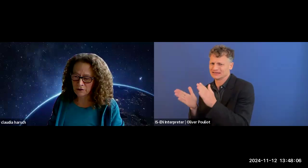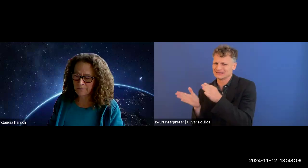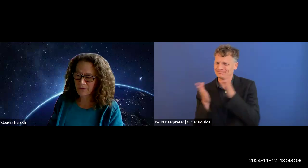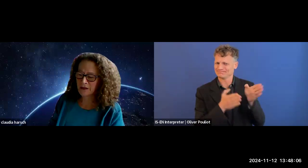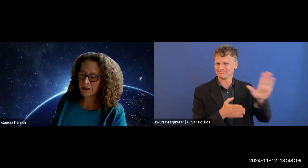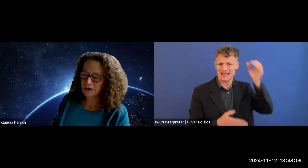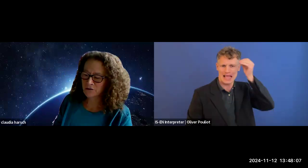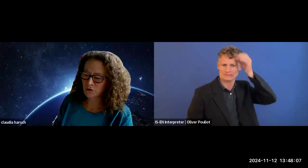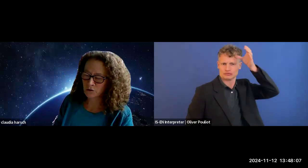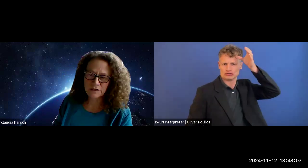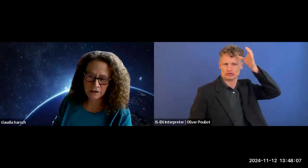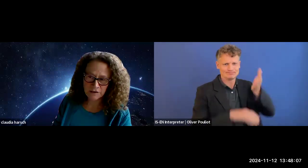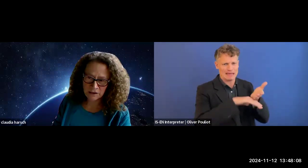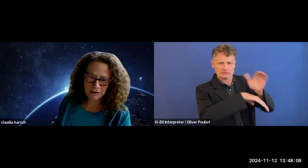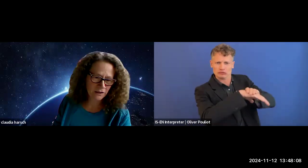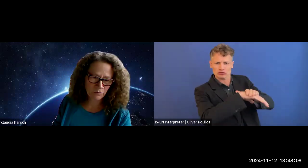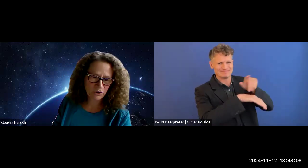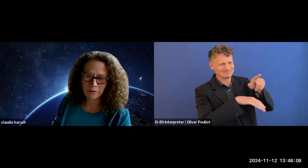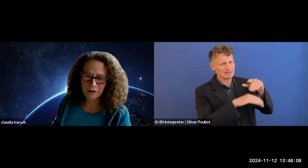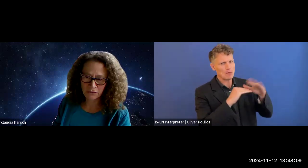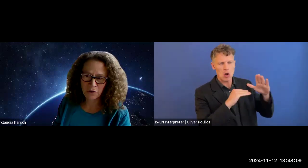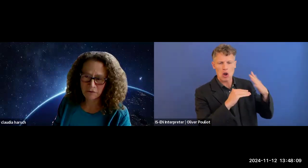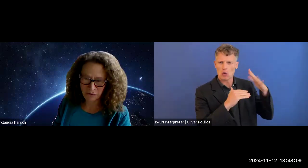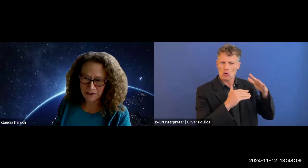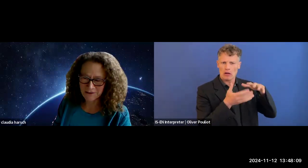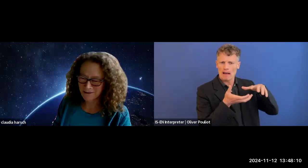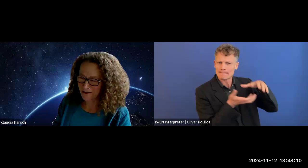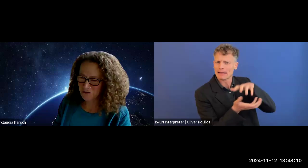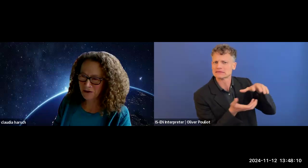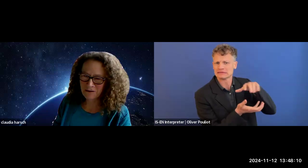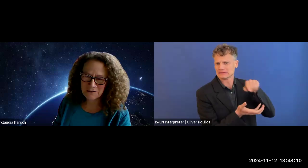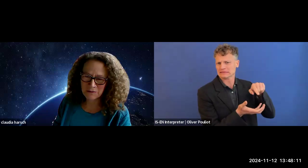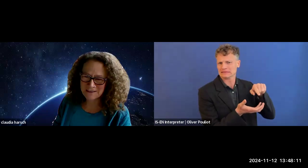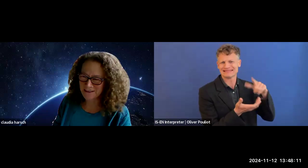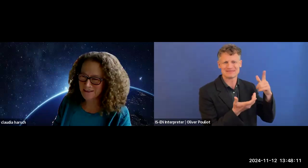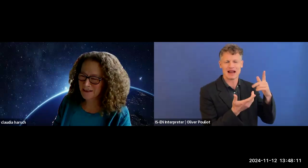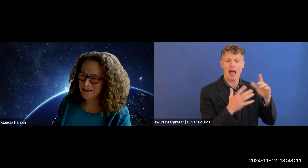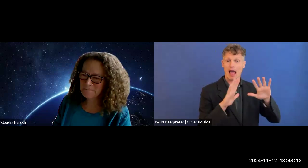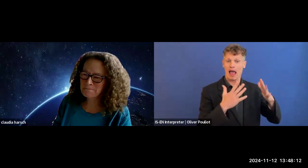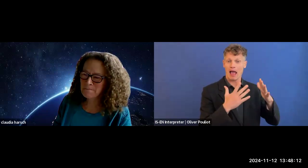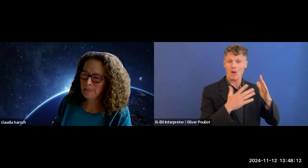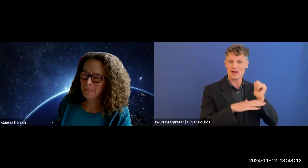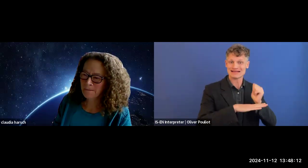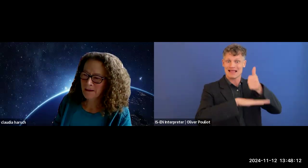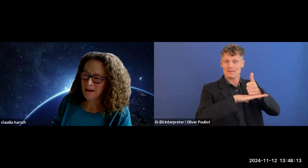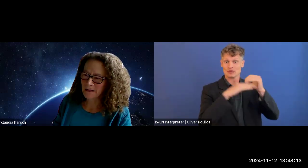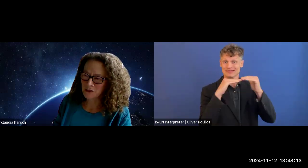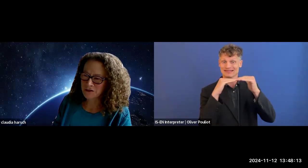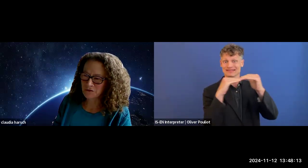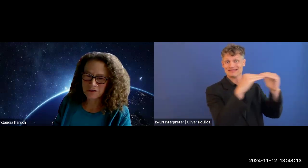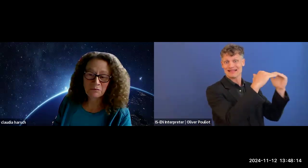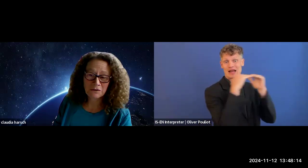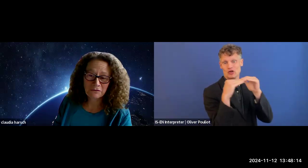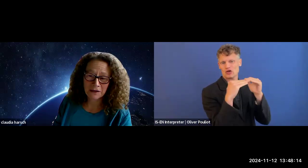complex endeavor. It's called standard setting, and I'm sure many of you have already experience with standard setting.